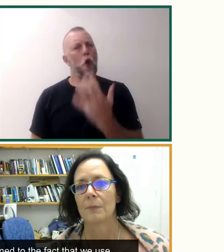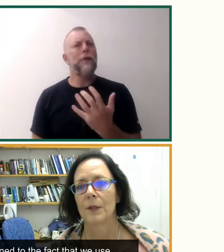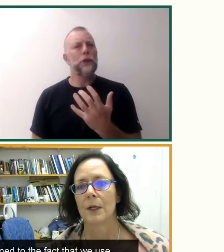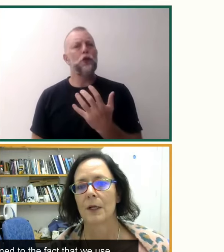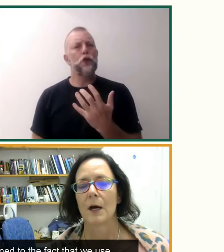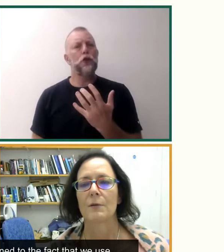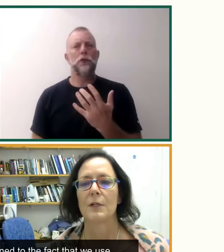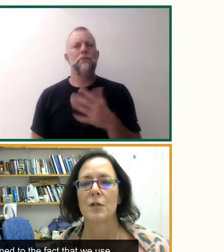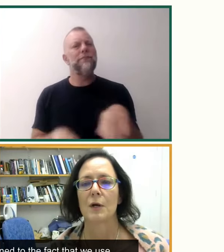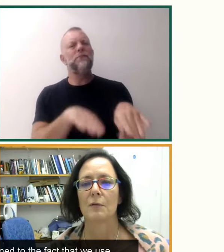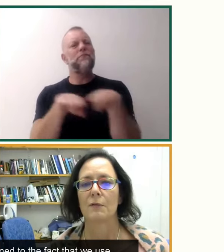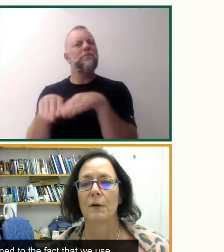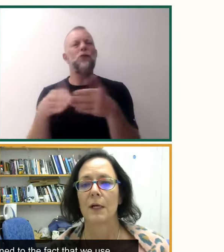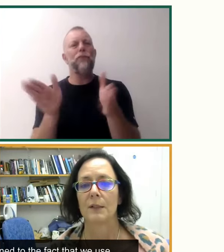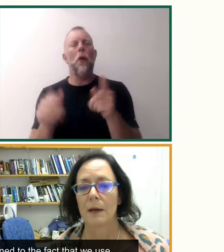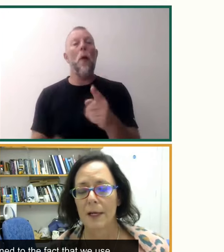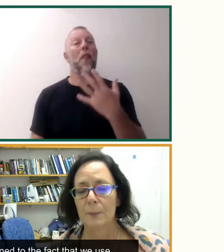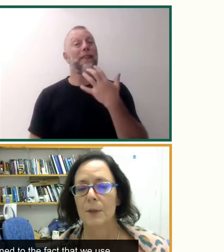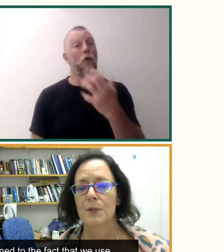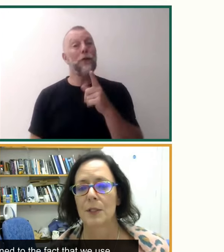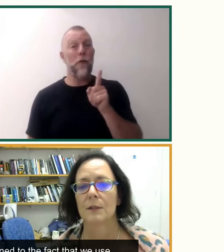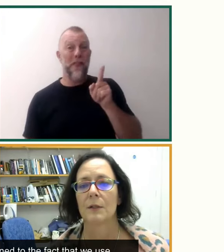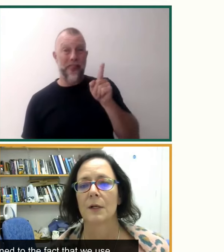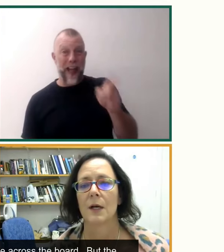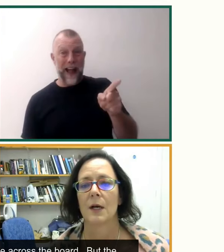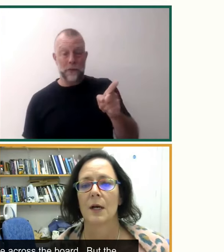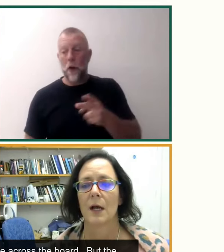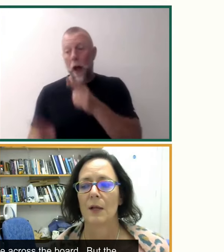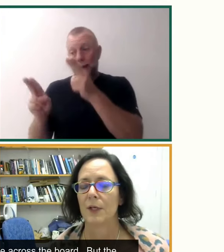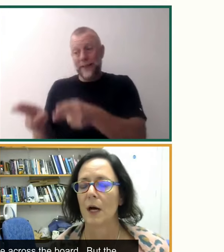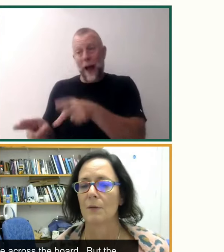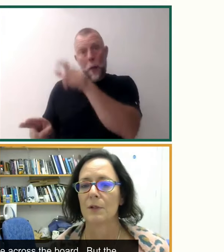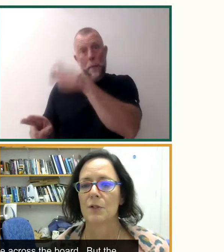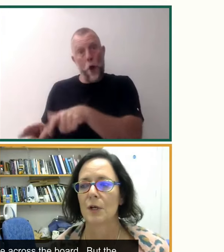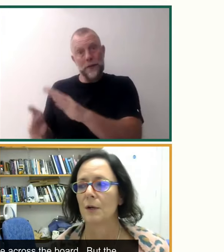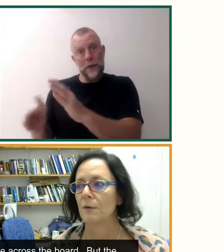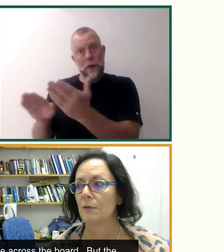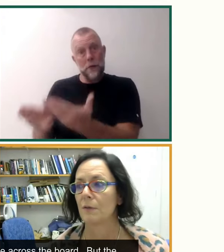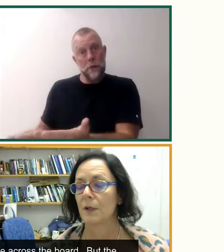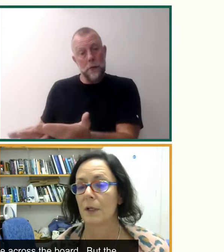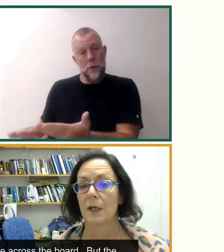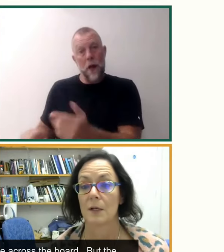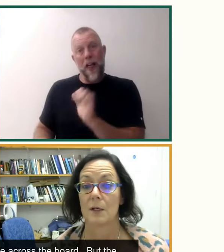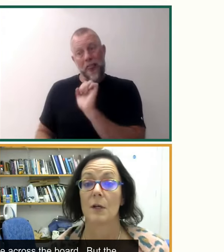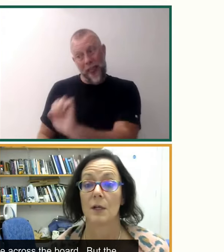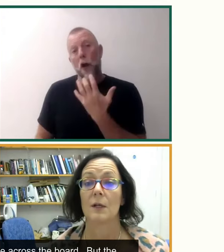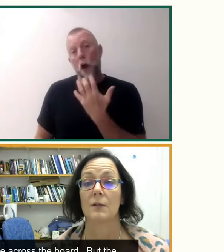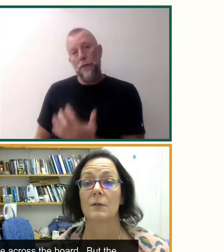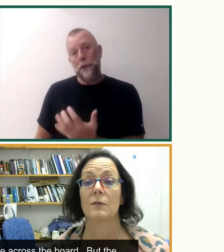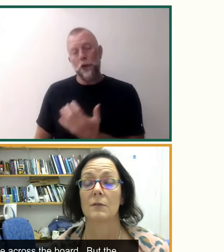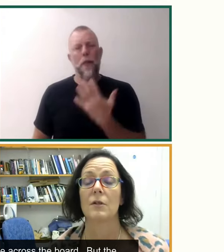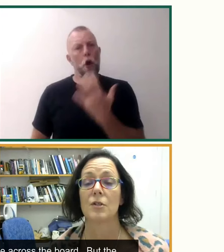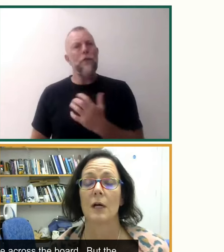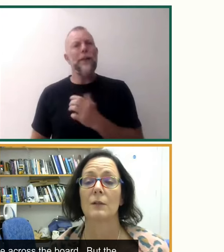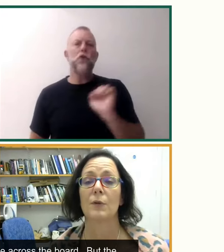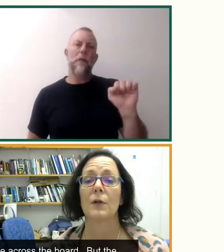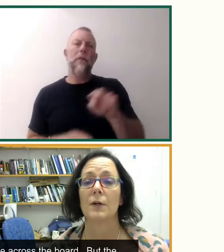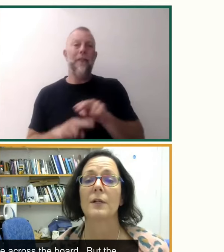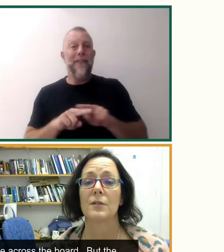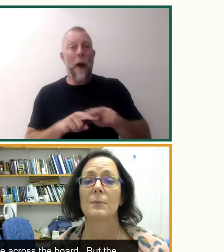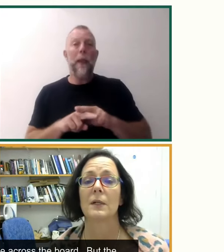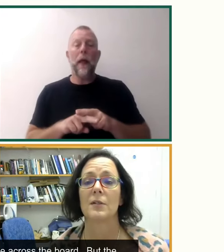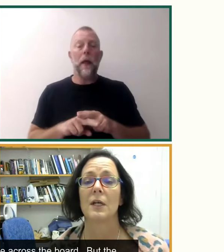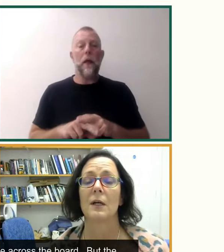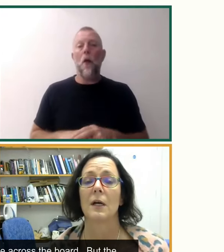the courage of a dying person and the courage of a child